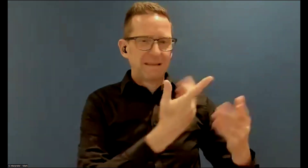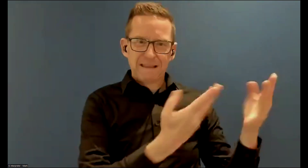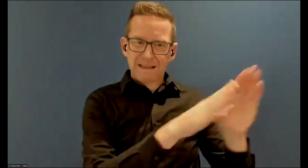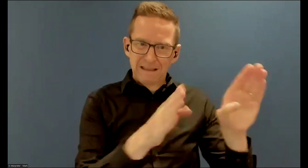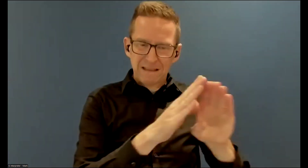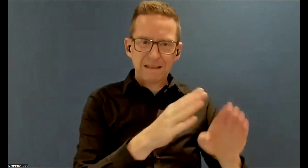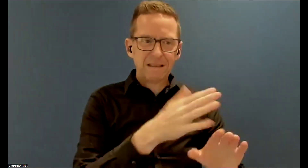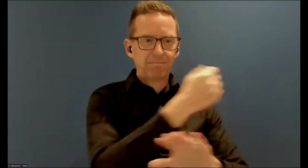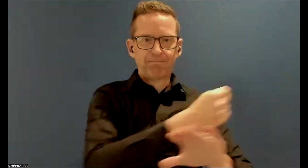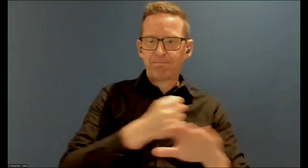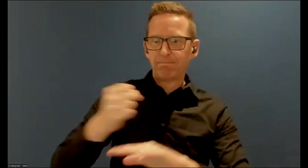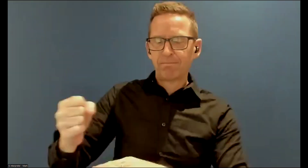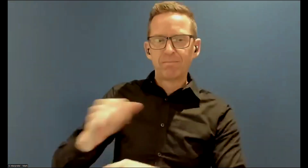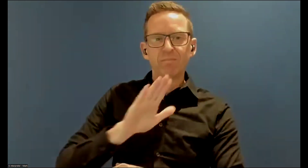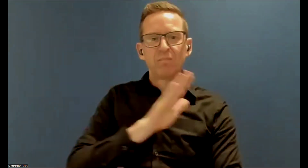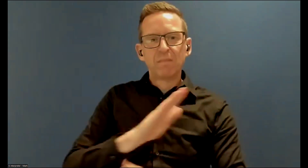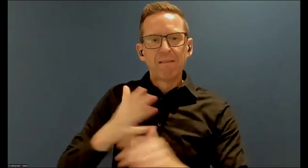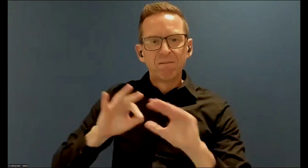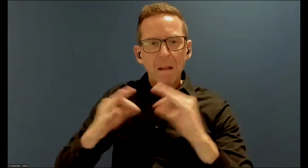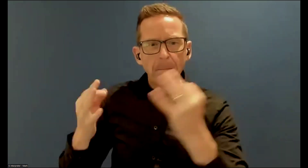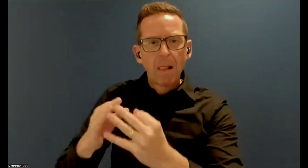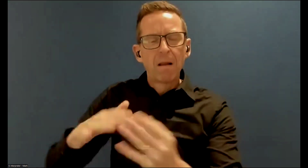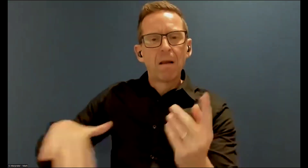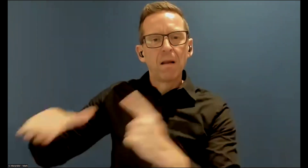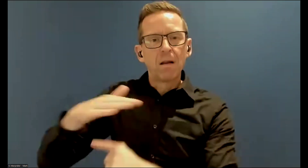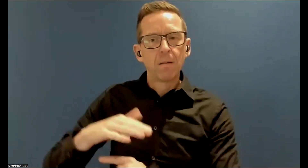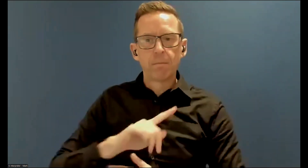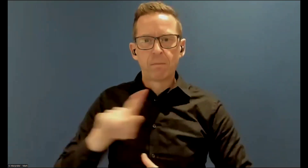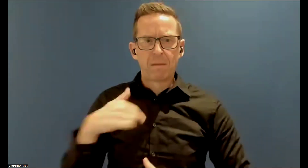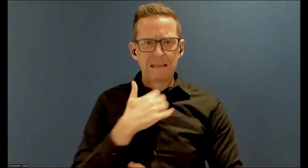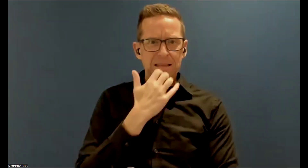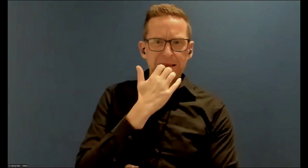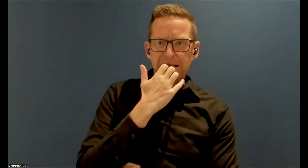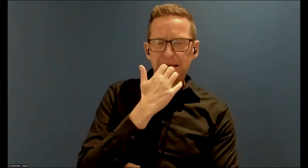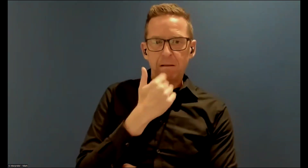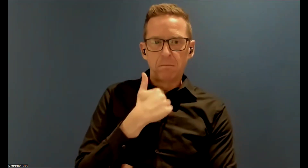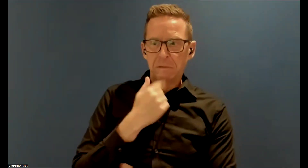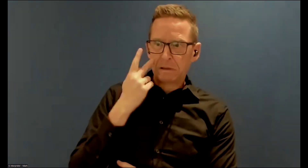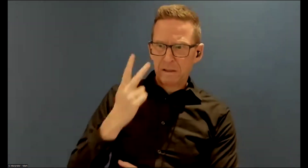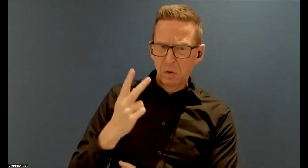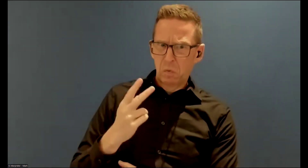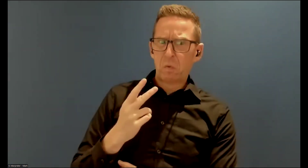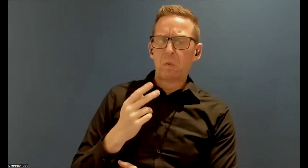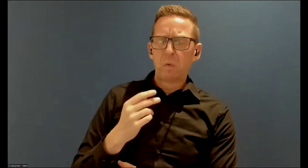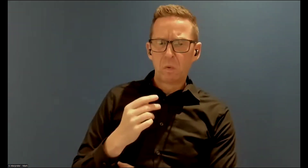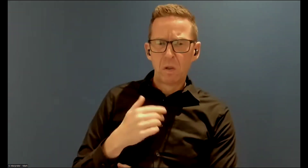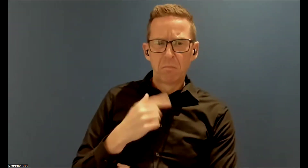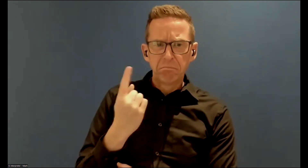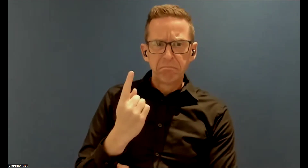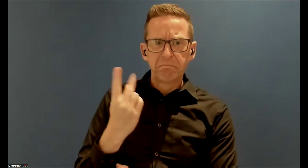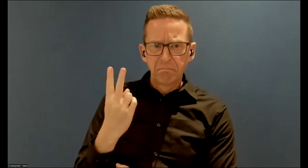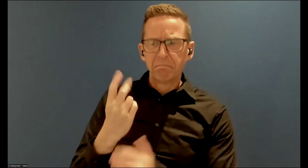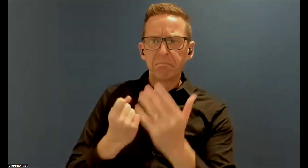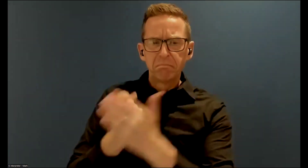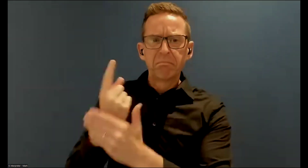families. We've been scared. We've been really scared when we observed one case or two cases